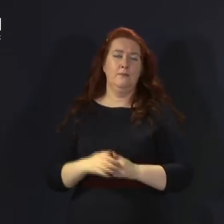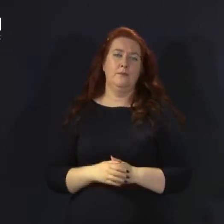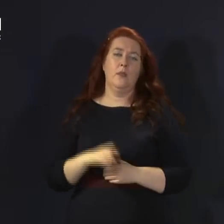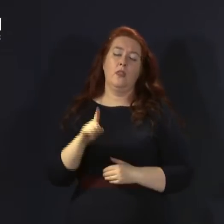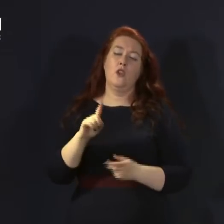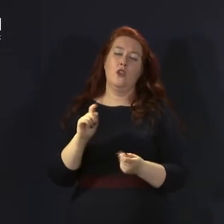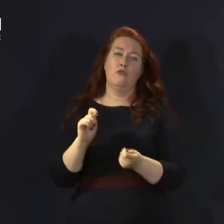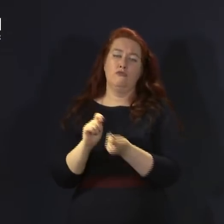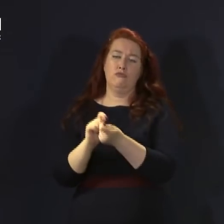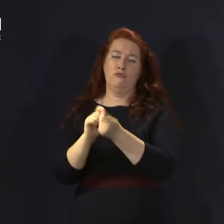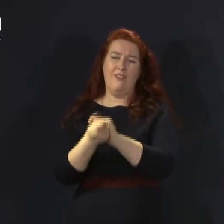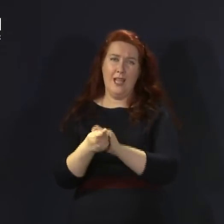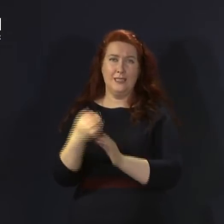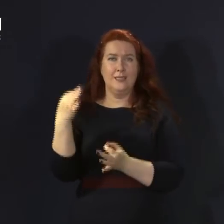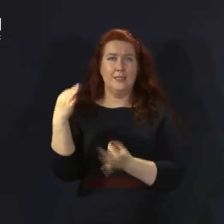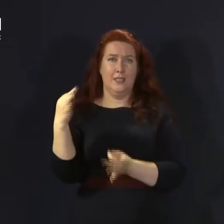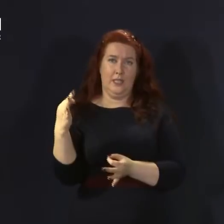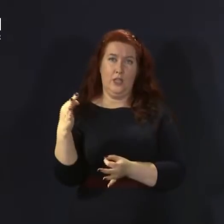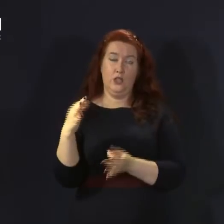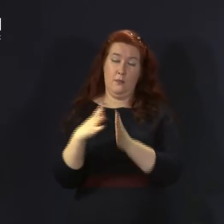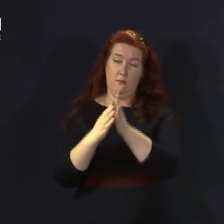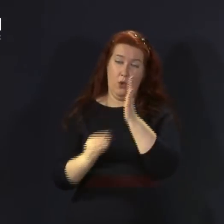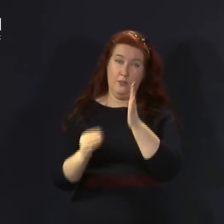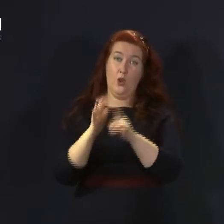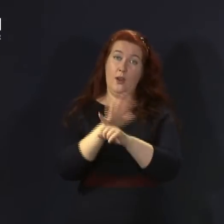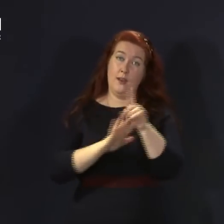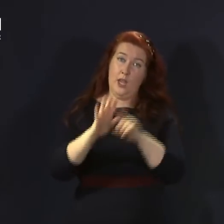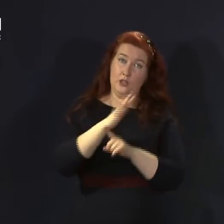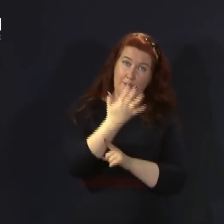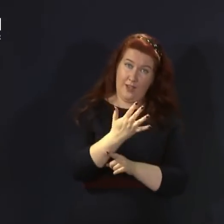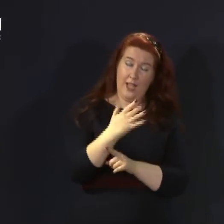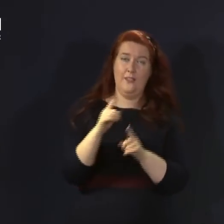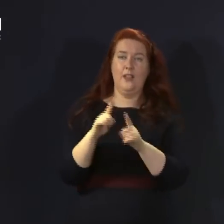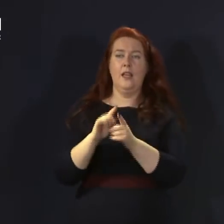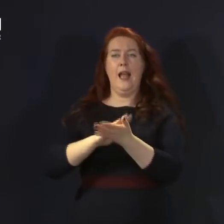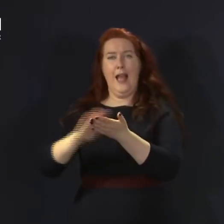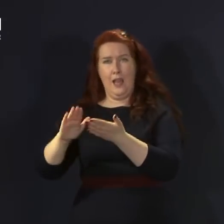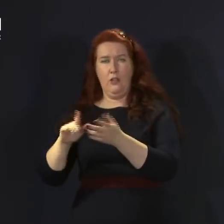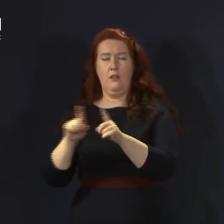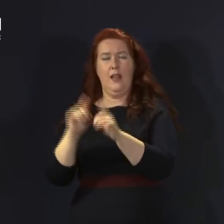revised certification model for National 5 hire and advanced hires,